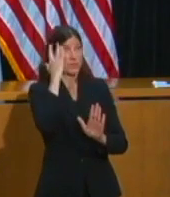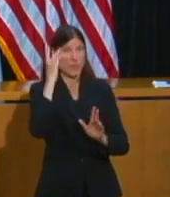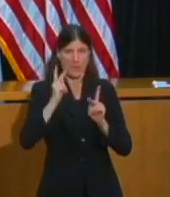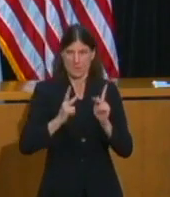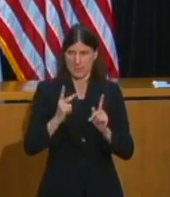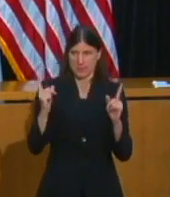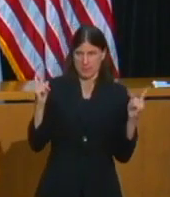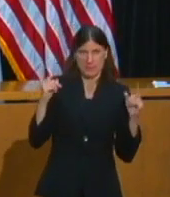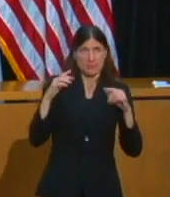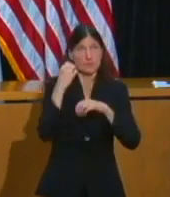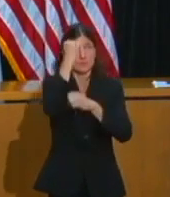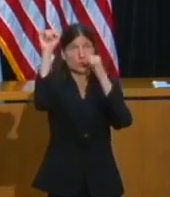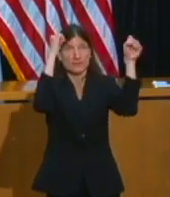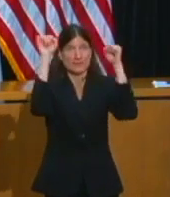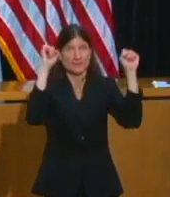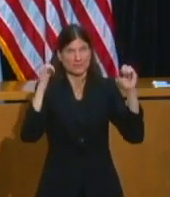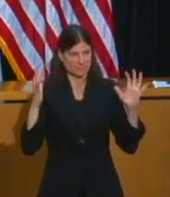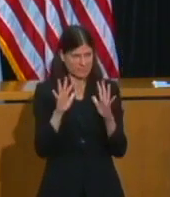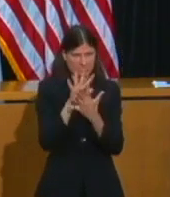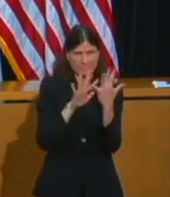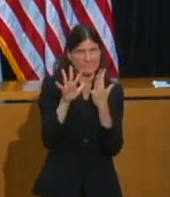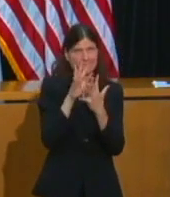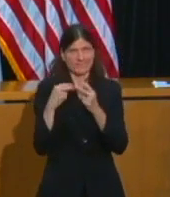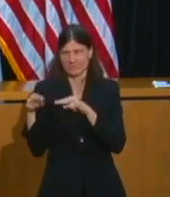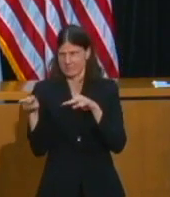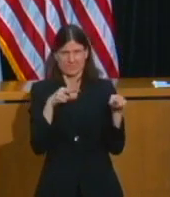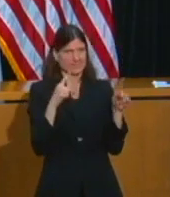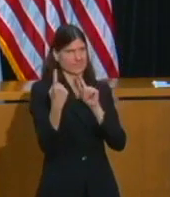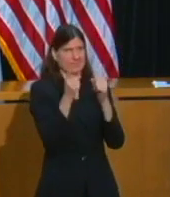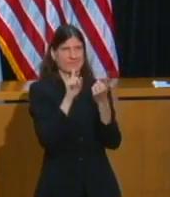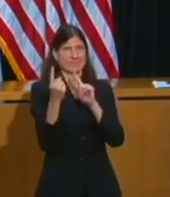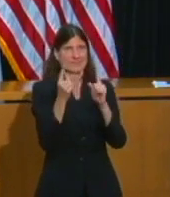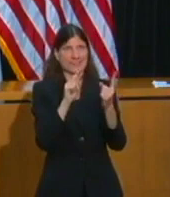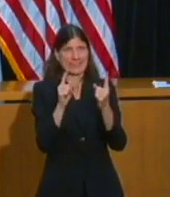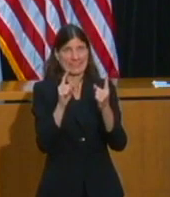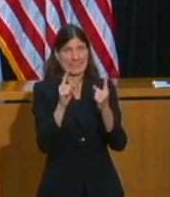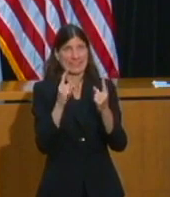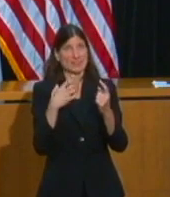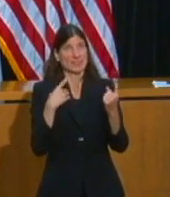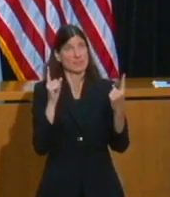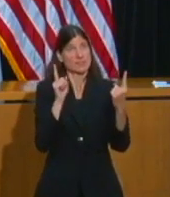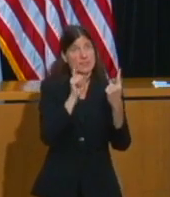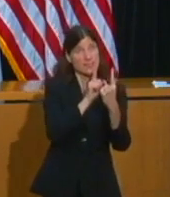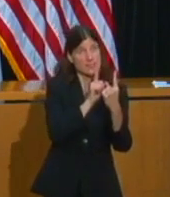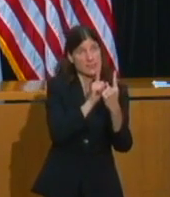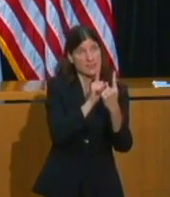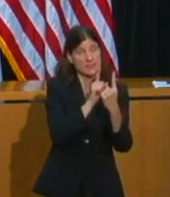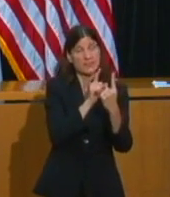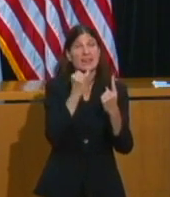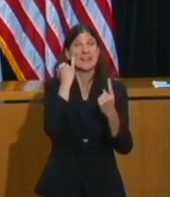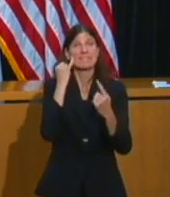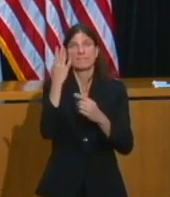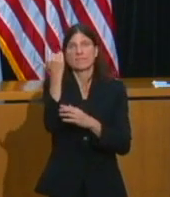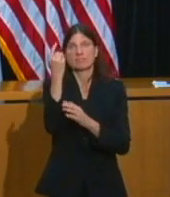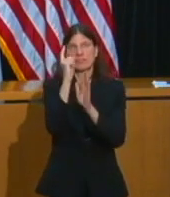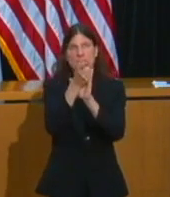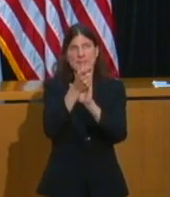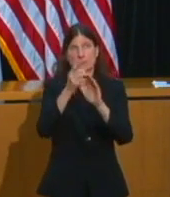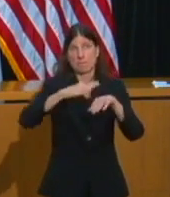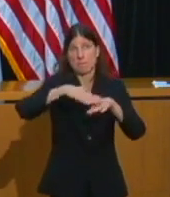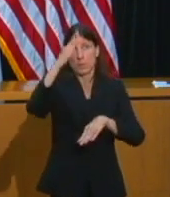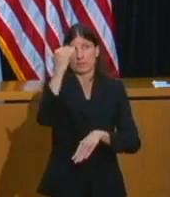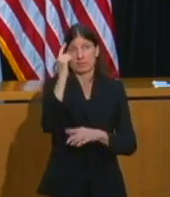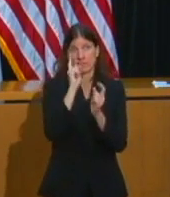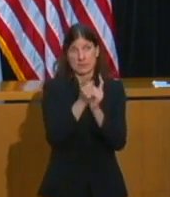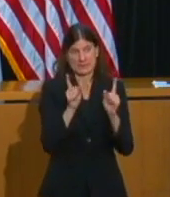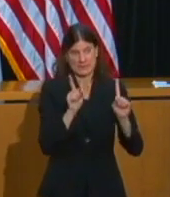of very close to somebody for at least 15 minutes. Many cases, a lot more than that. And that's typically where contact tracers start. But